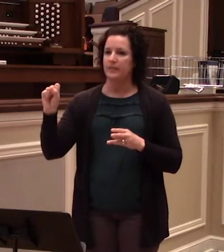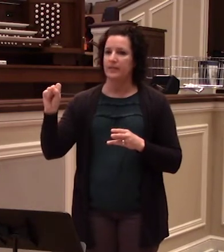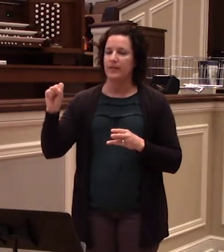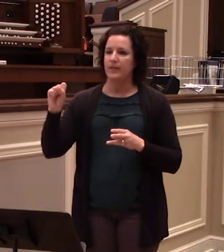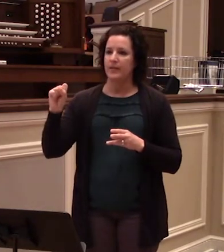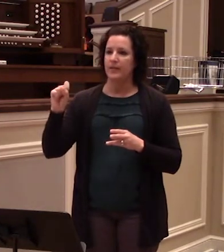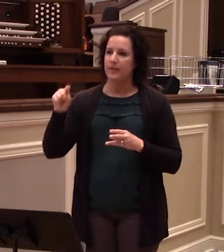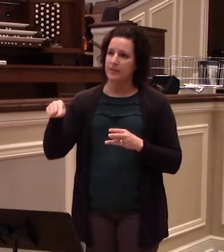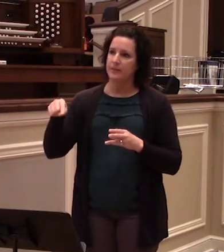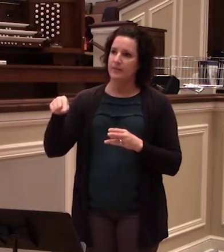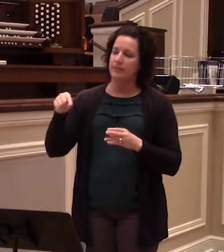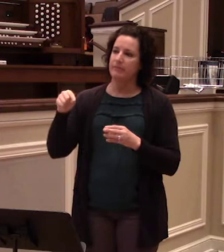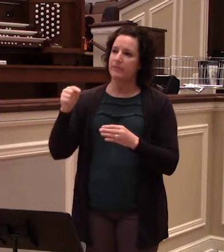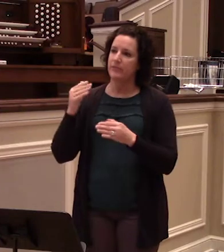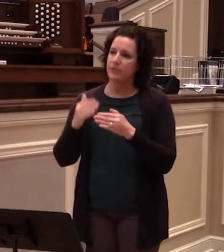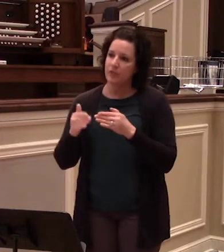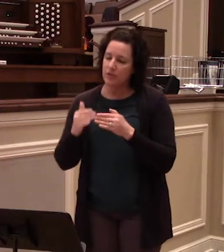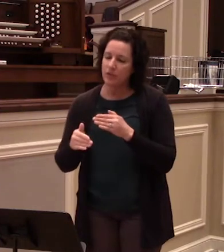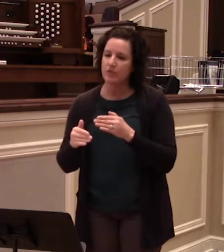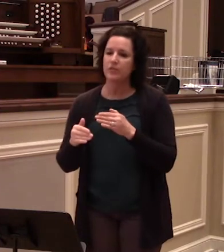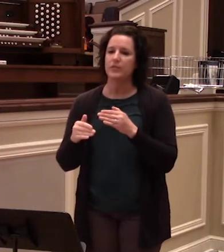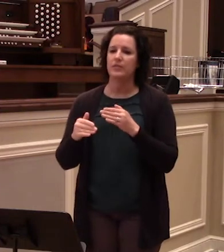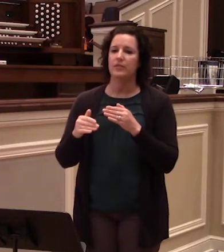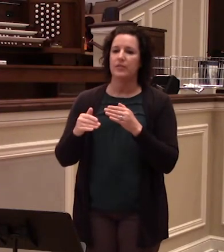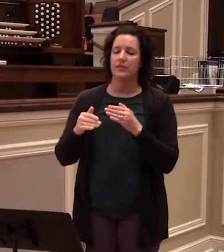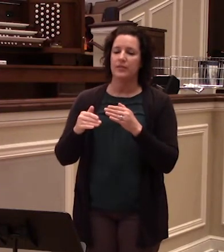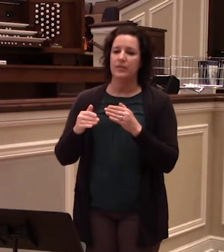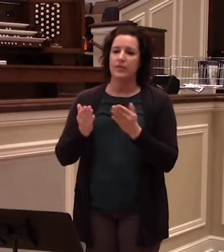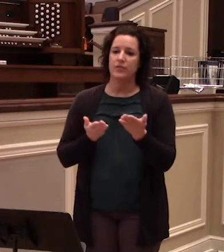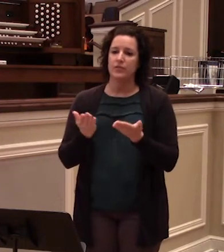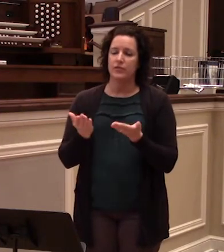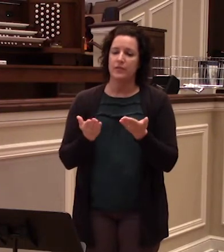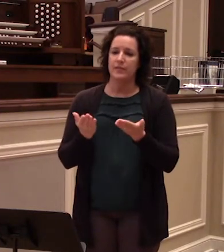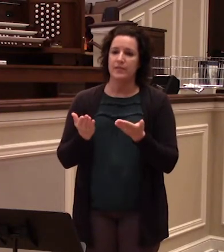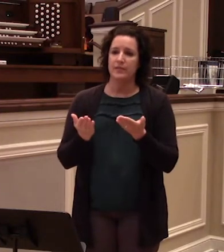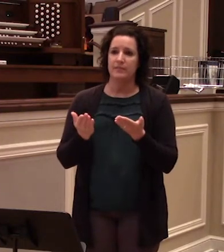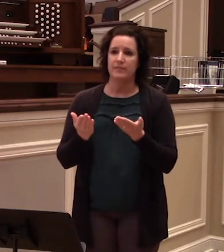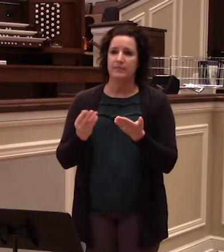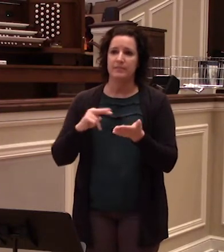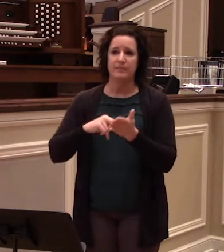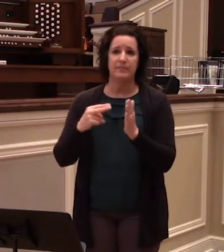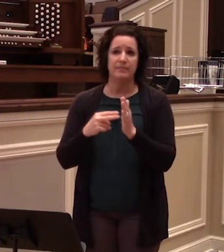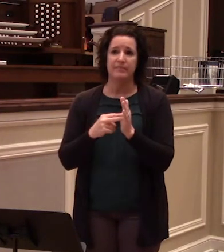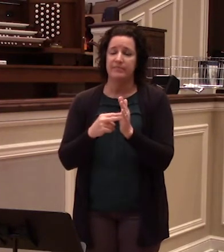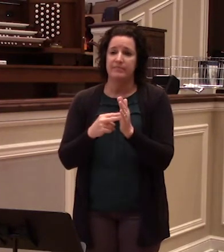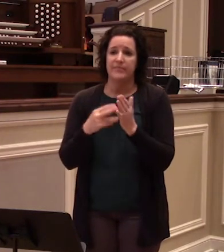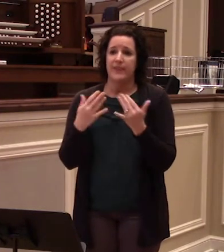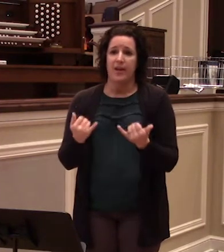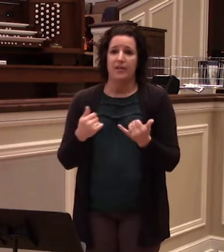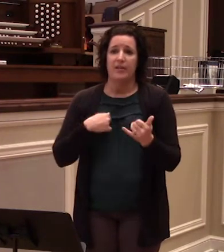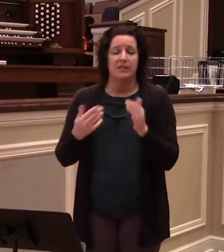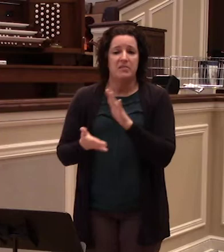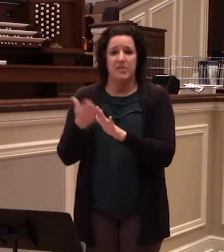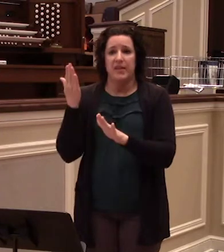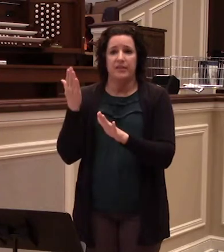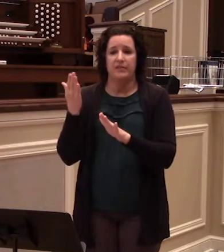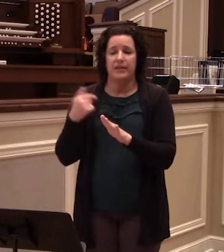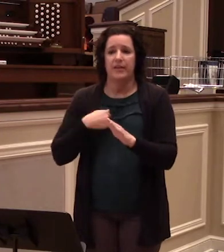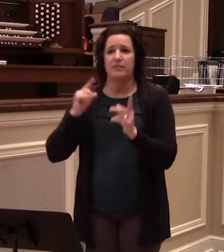service with these words, Simeon's words. Now I can depart. Now I can depart. Now I can